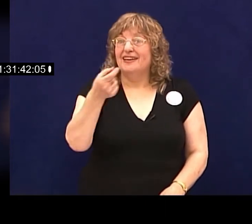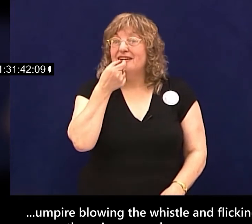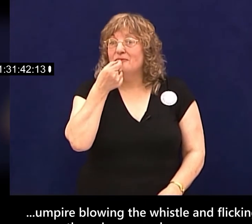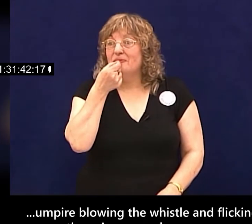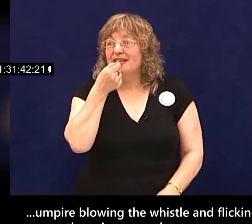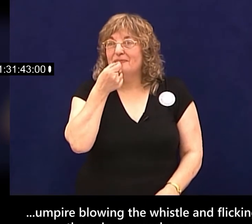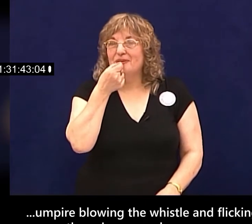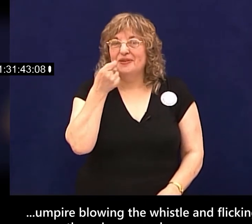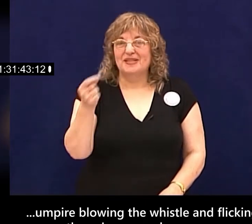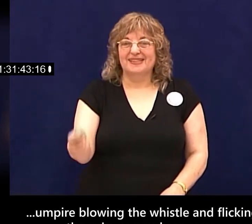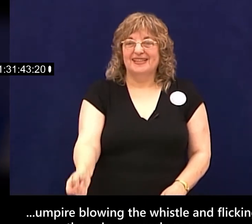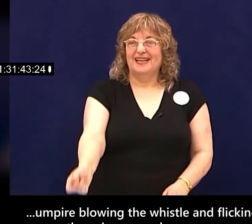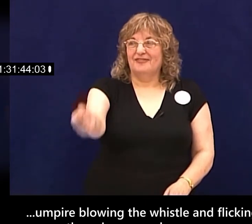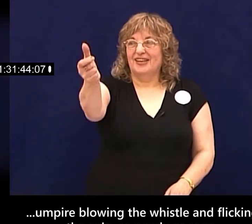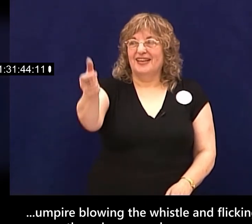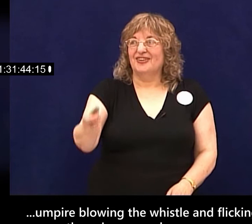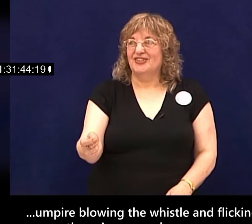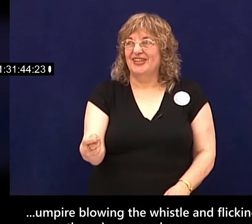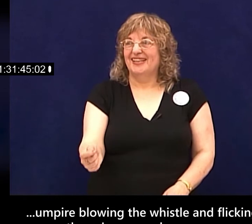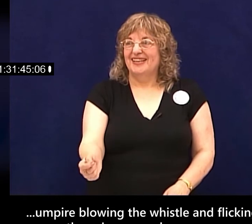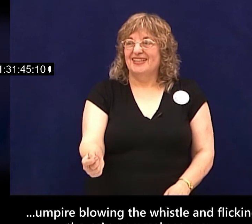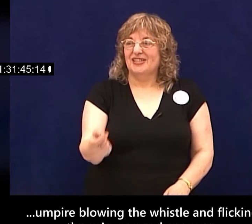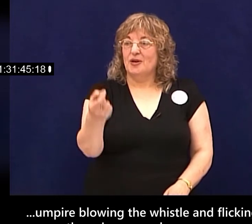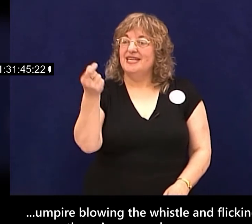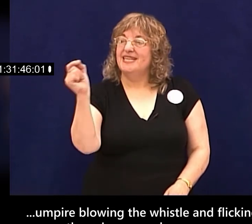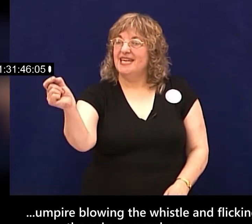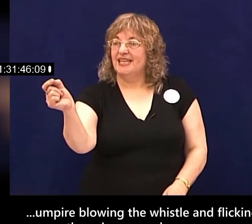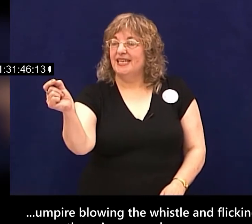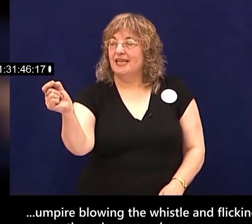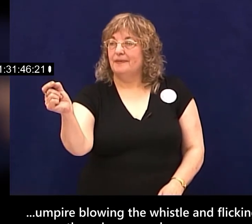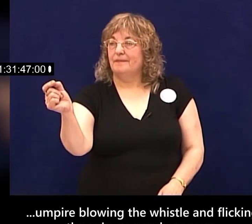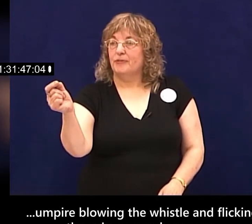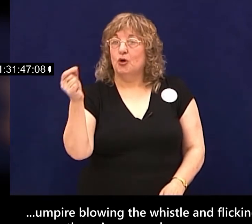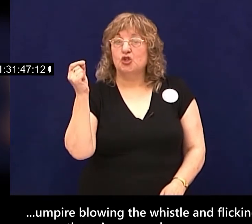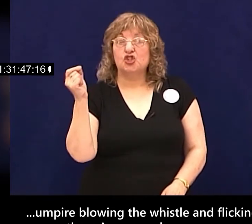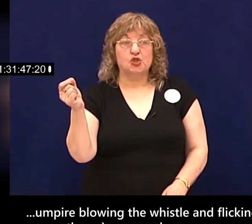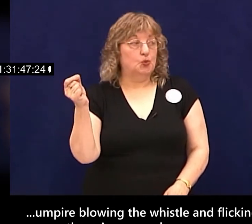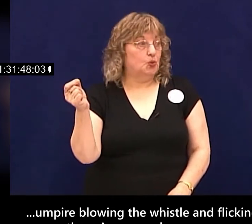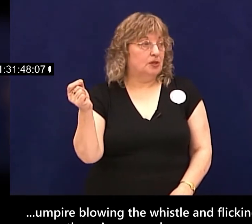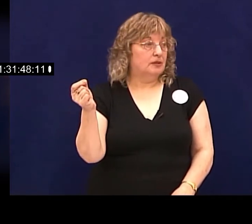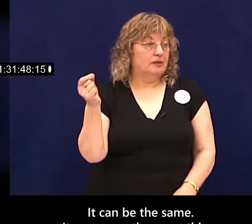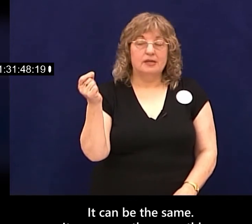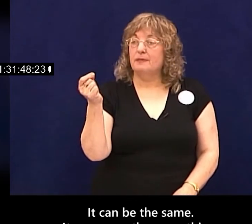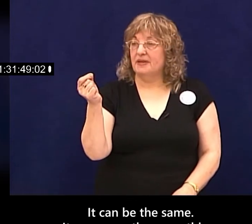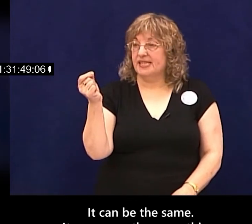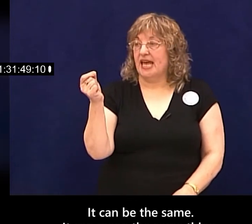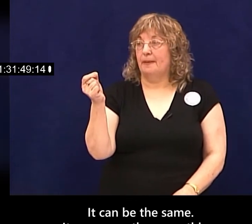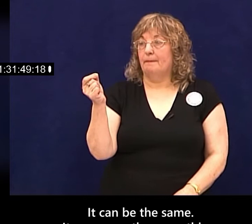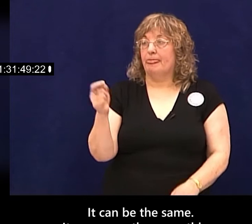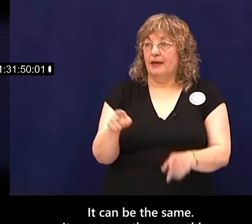an umpire blowing the whistle and flicking the coin. So nearly or soon. It can be the same. It